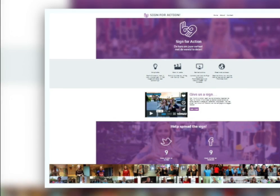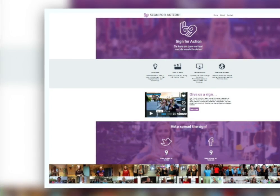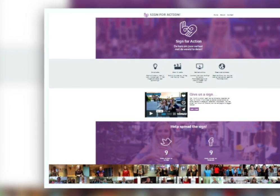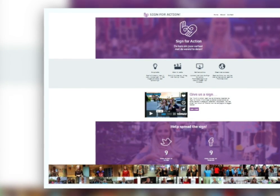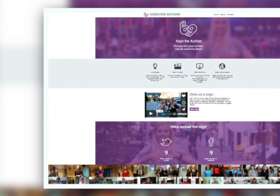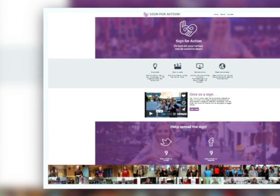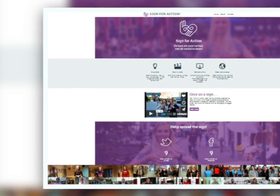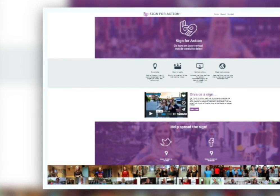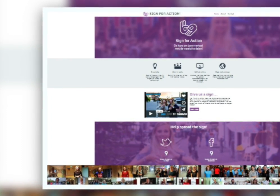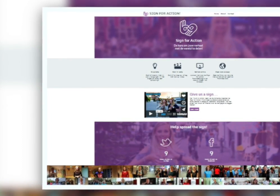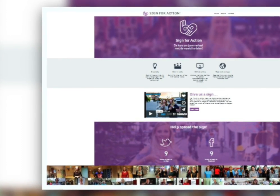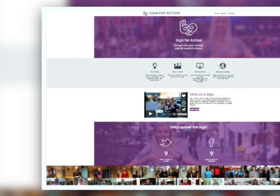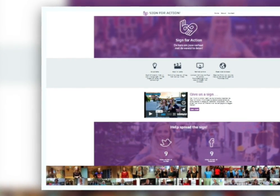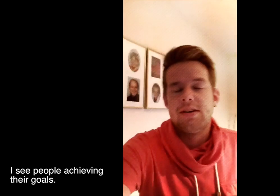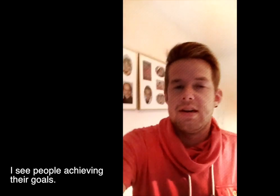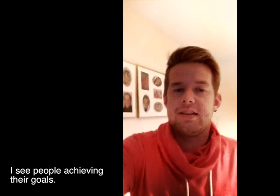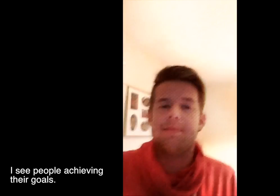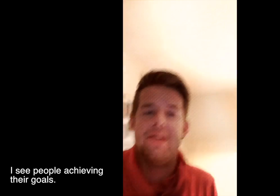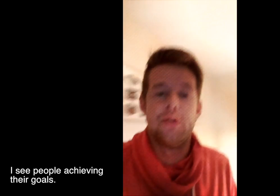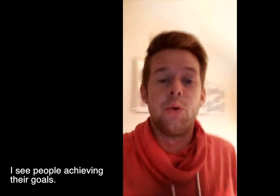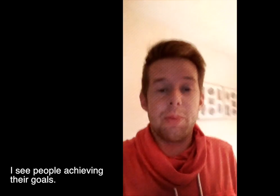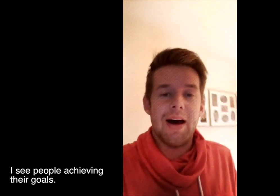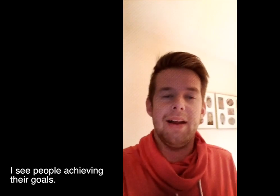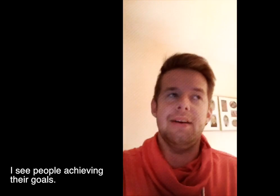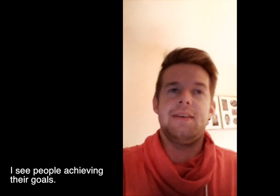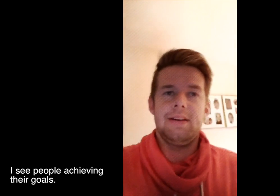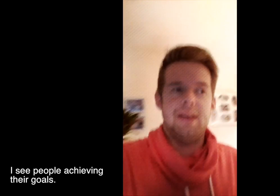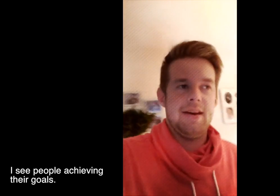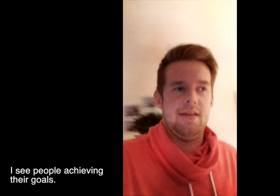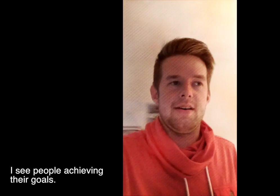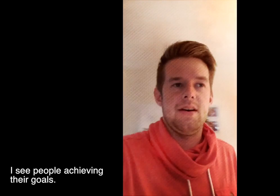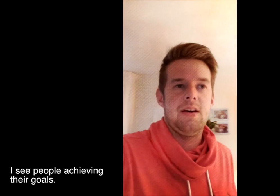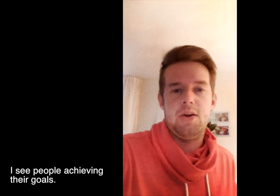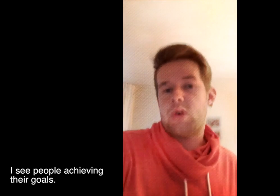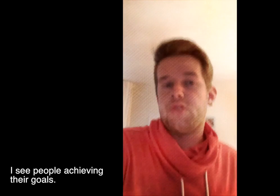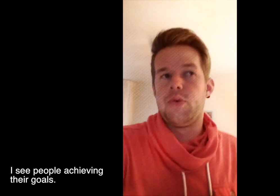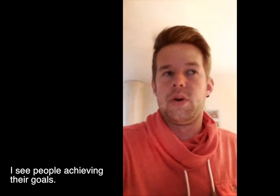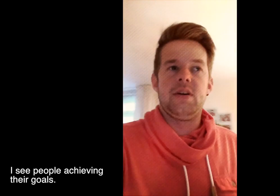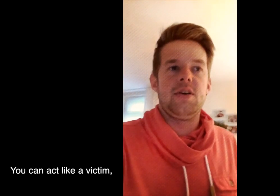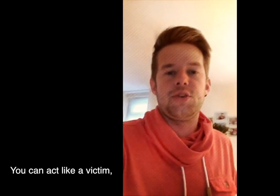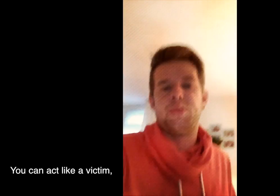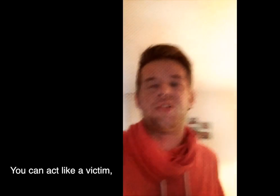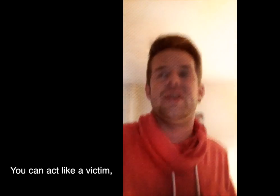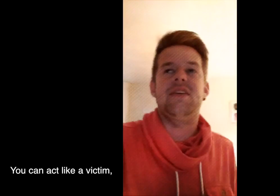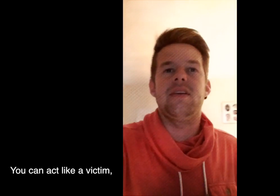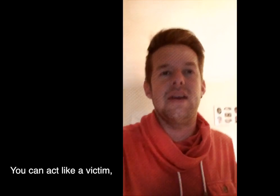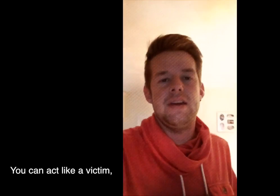I stand on ground back against. Ik zie mensen doelen behalen en ook uitvoeren. Je kunt wel altijd zeggen van nee, ik ben